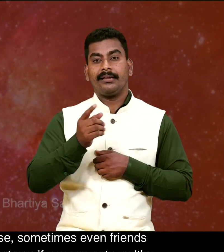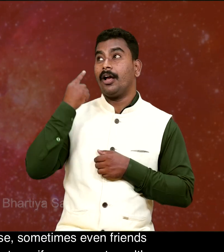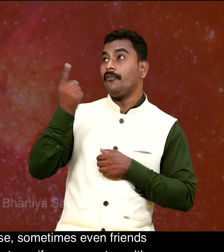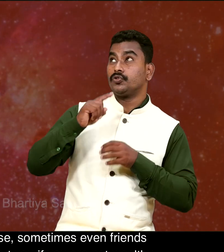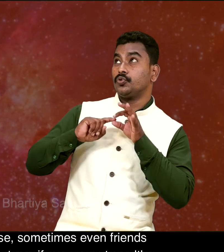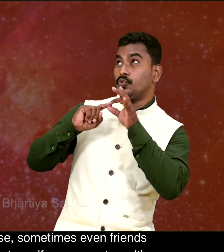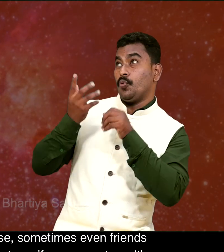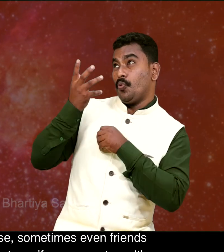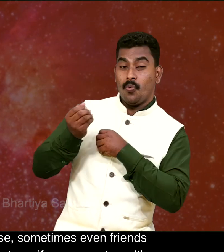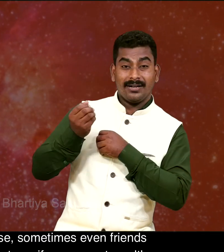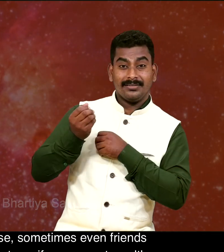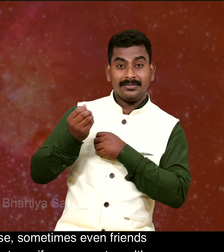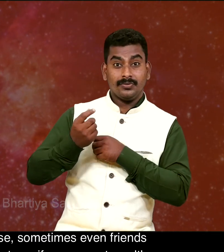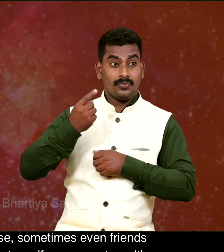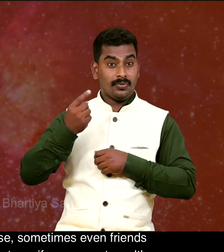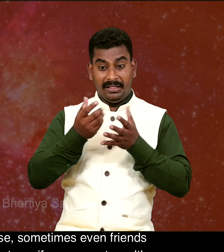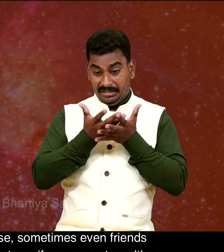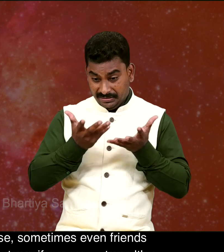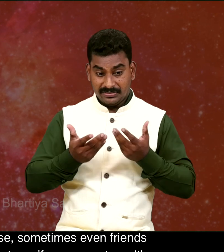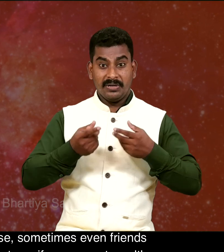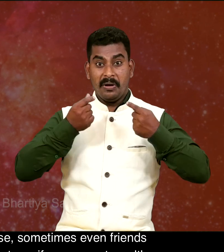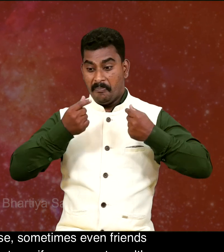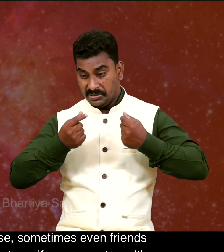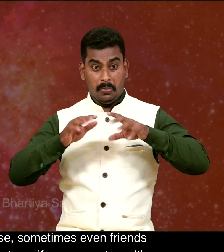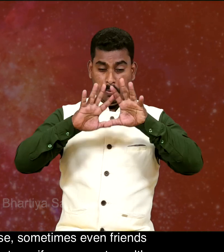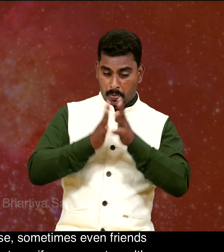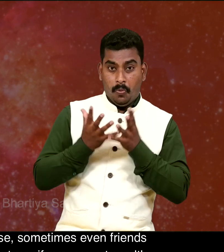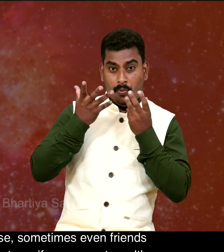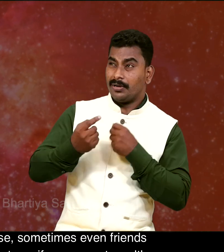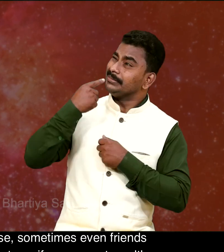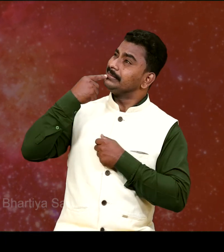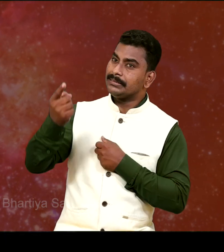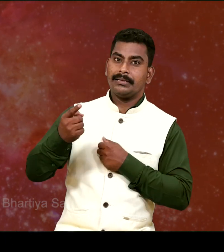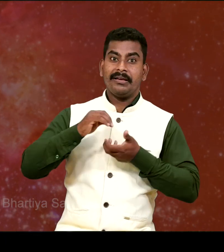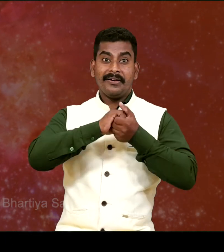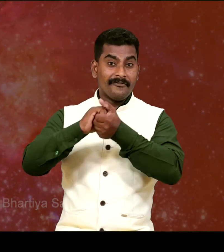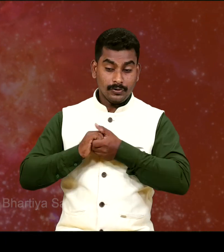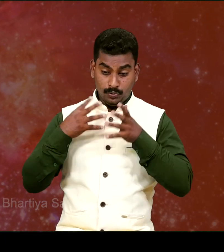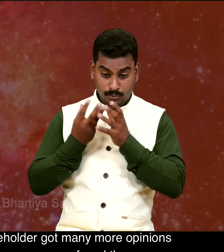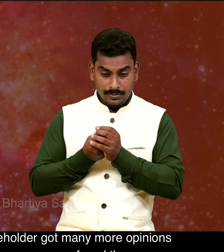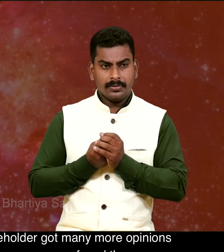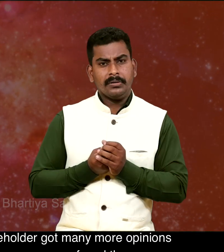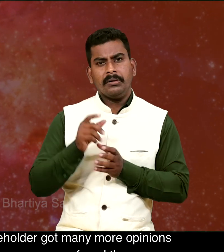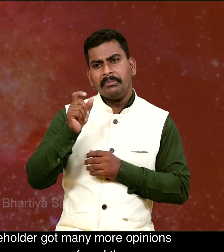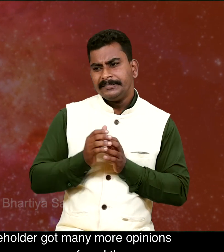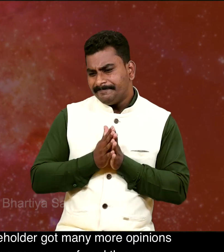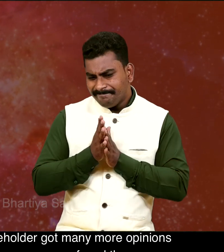even friends can desert you if you are not wealthy." The householder got many